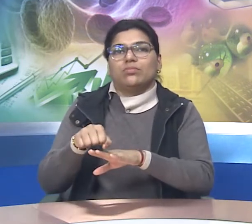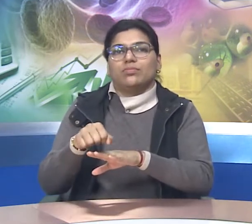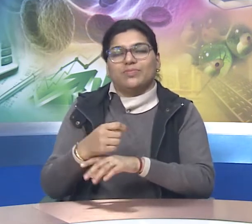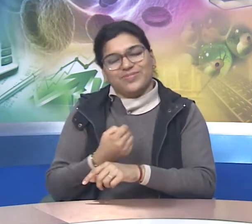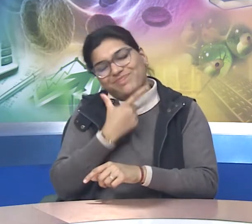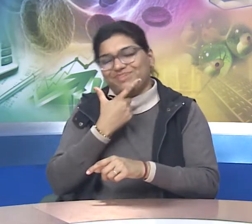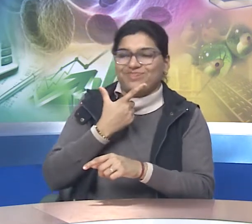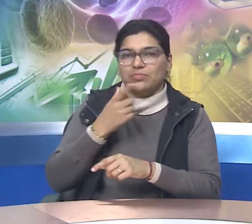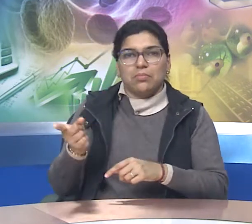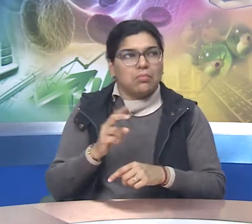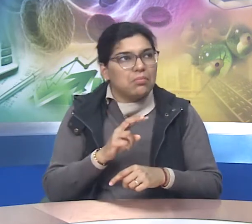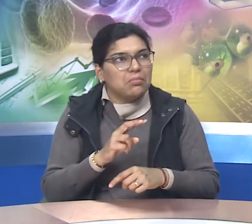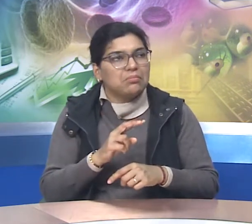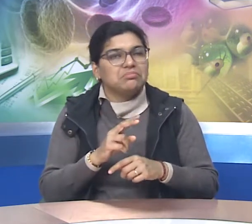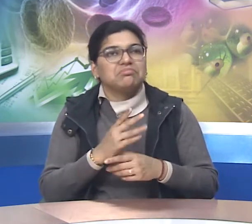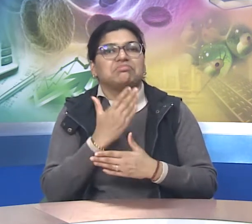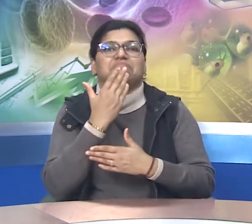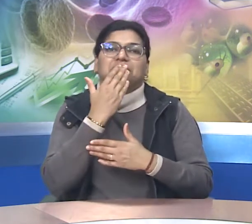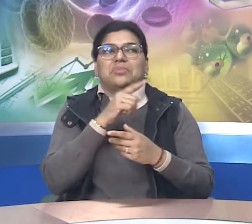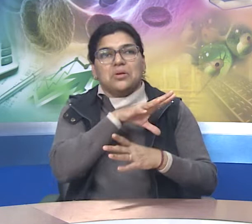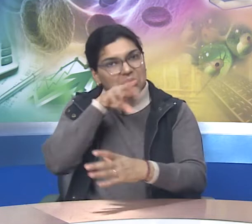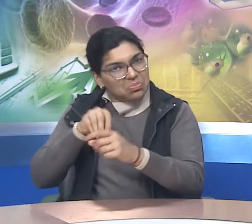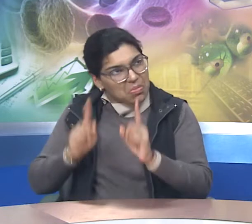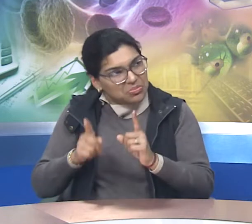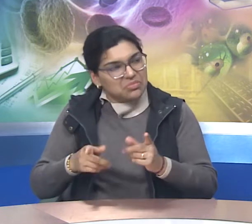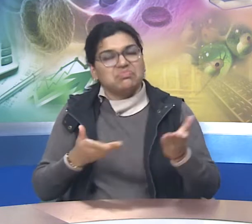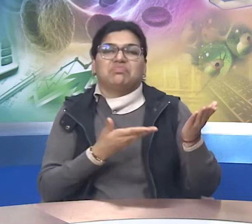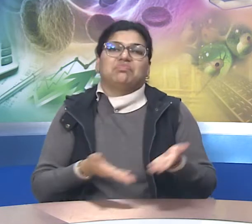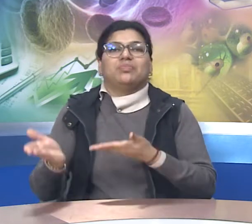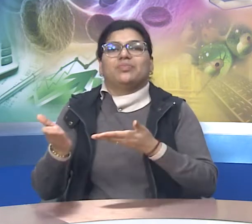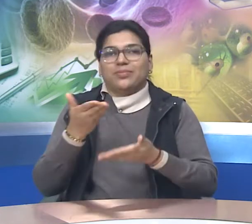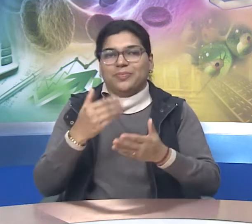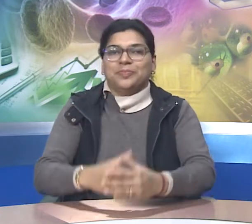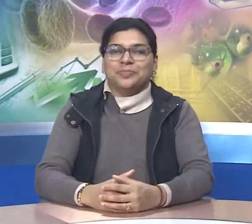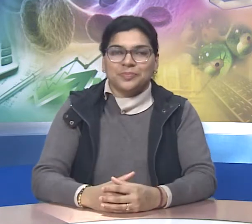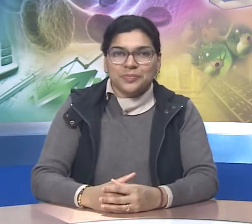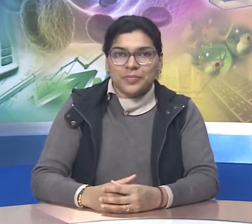I want to start a job right now.